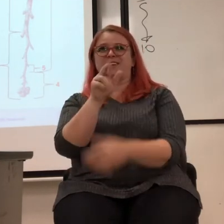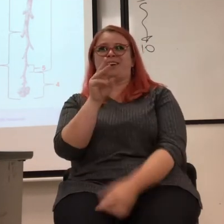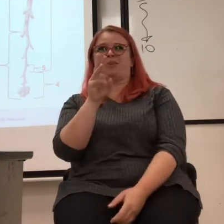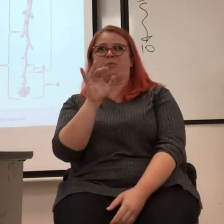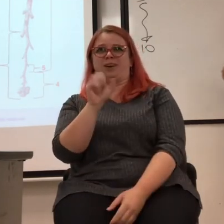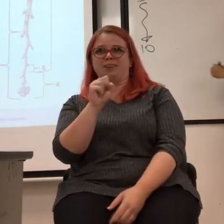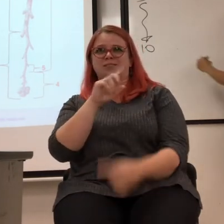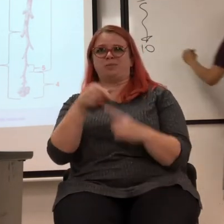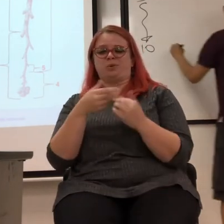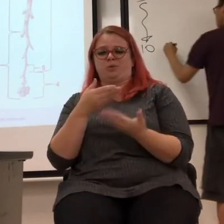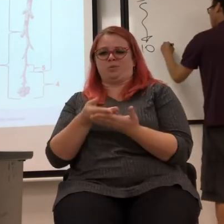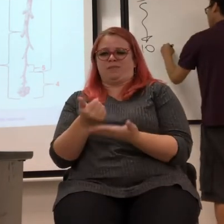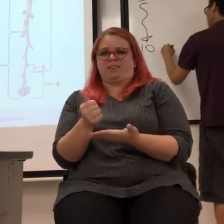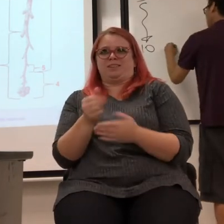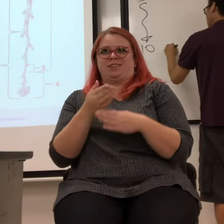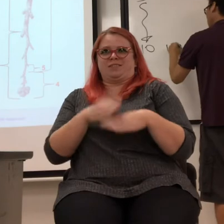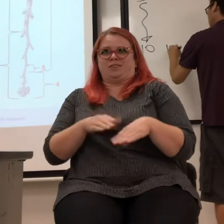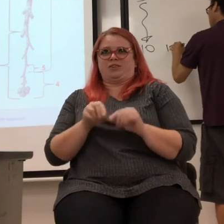division.